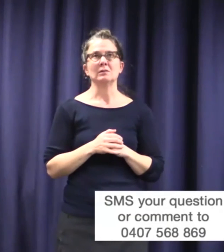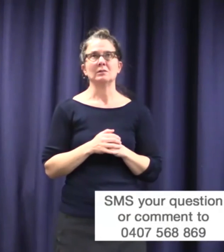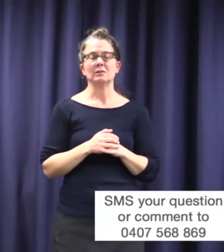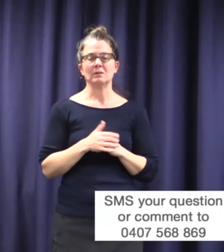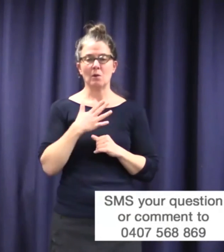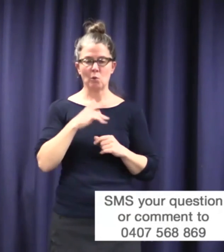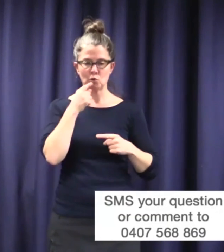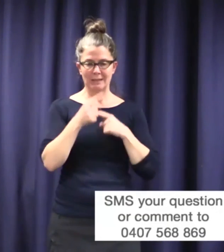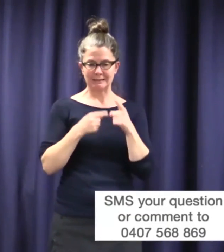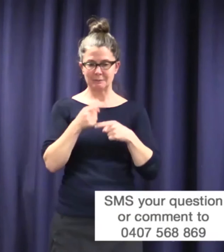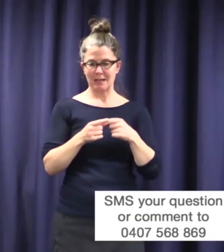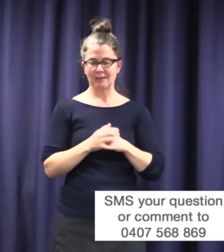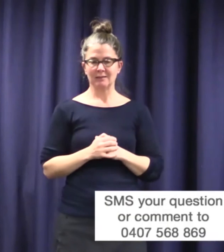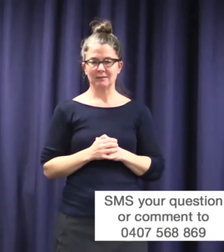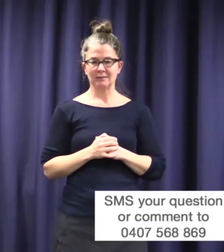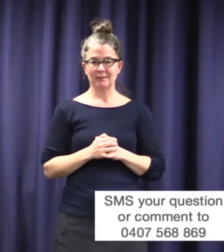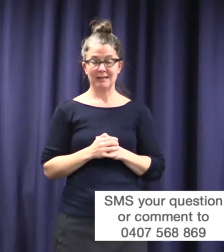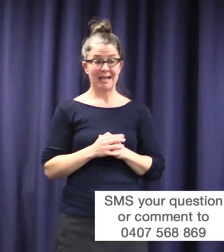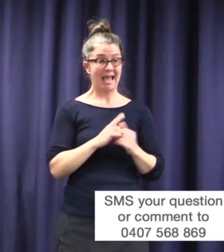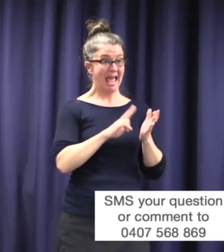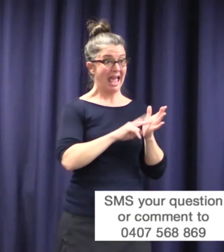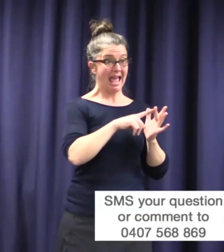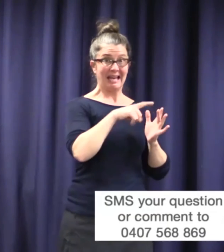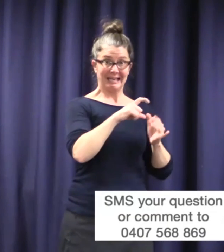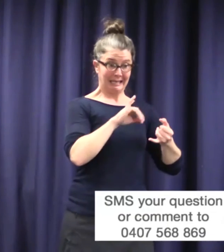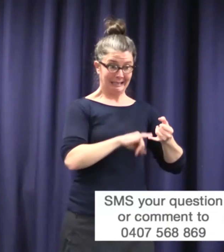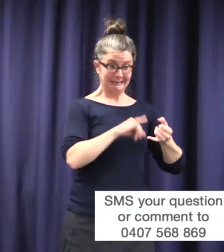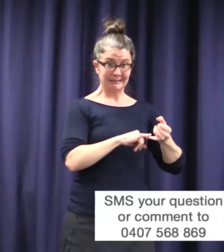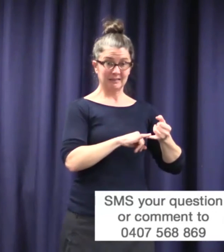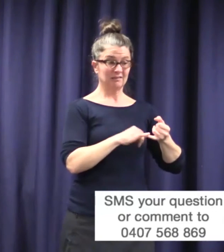Why there have been cuts, changes to NICS as well as NABS, even though